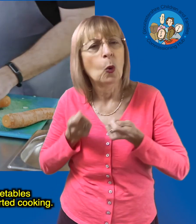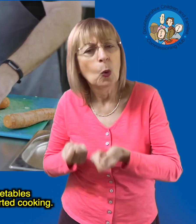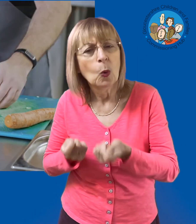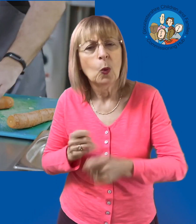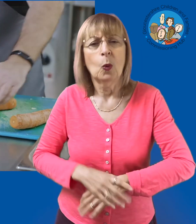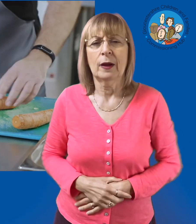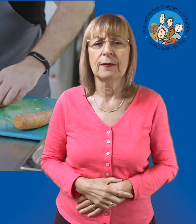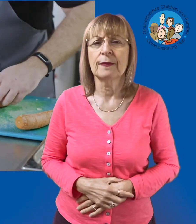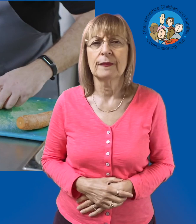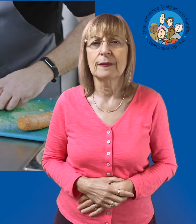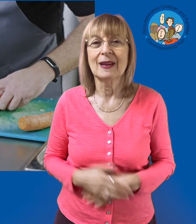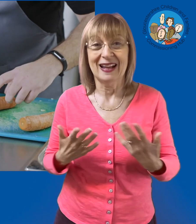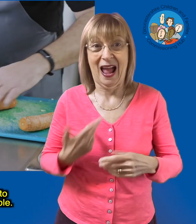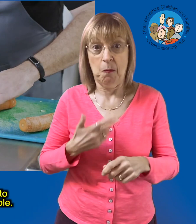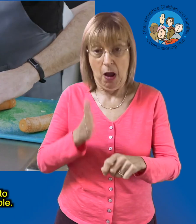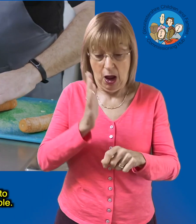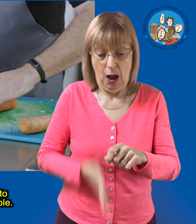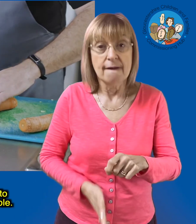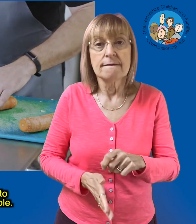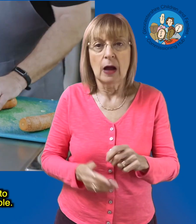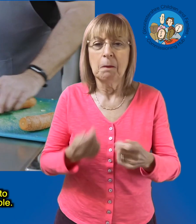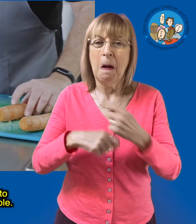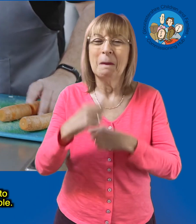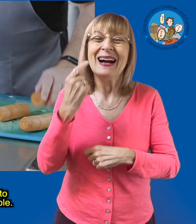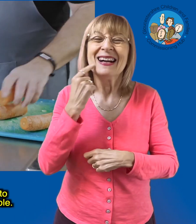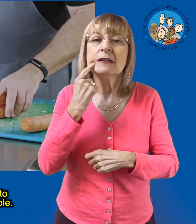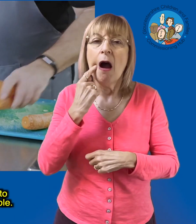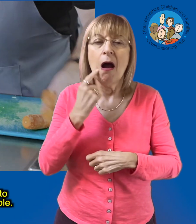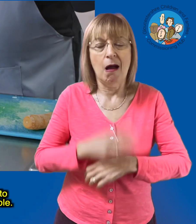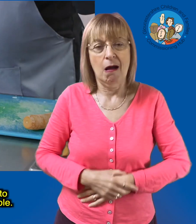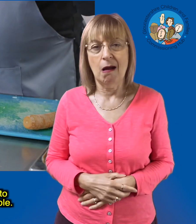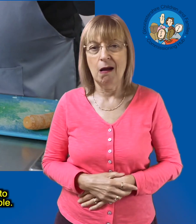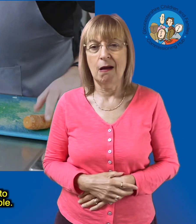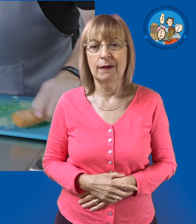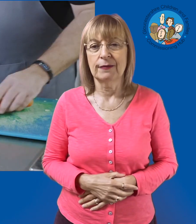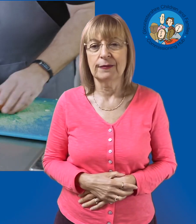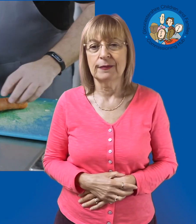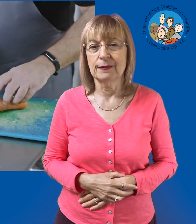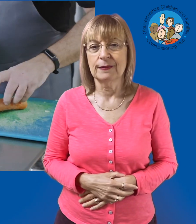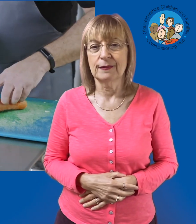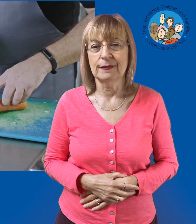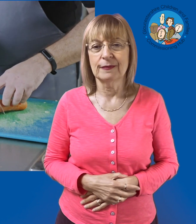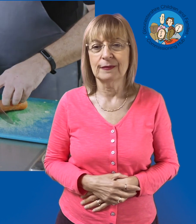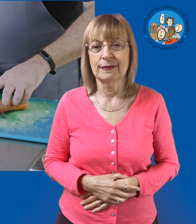started cooking. So I'm just going to cut it in half to make it a little bit more manageable.